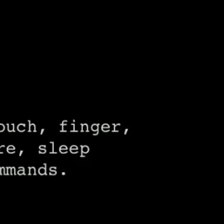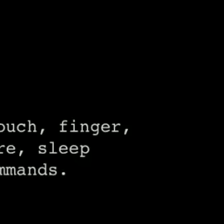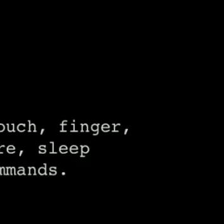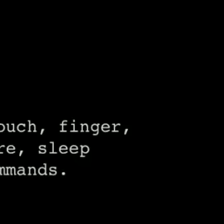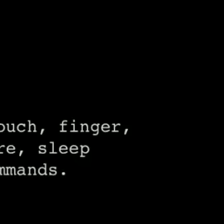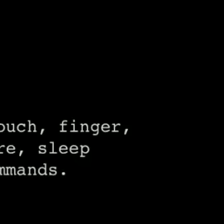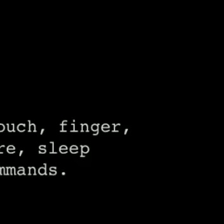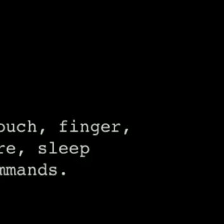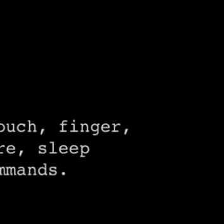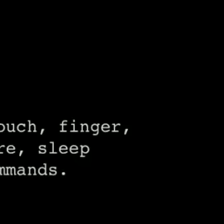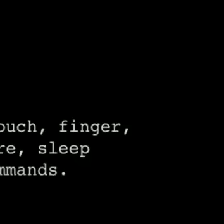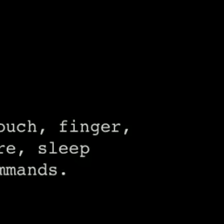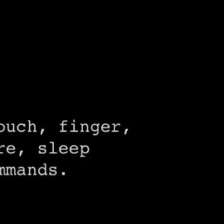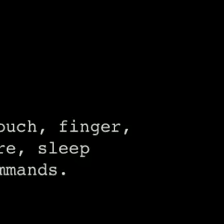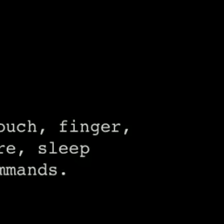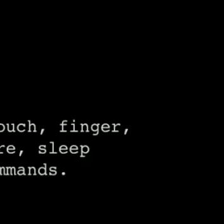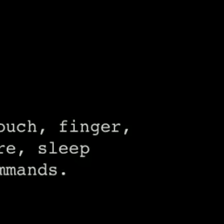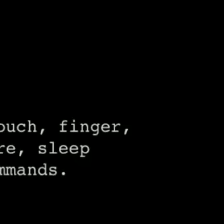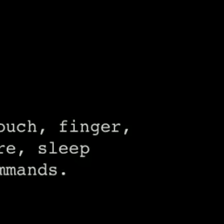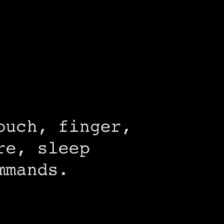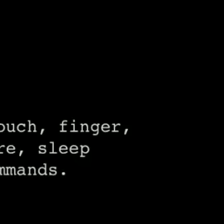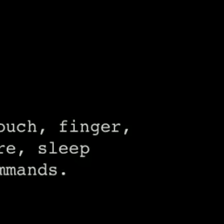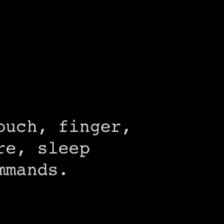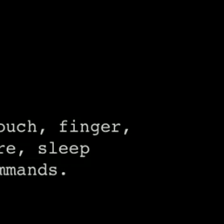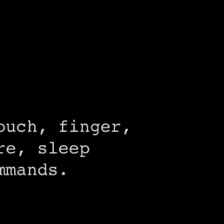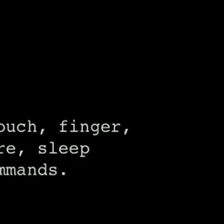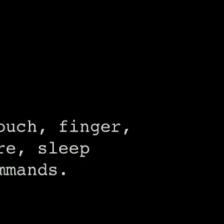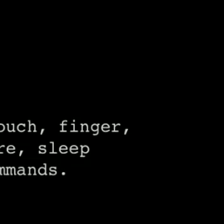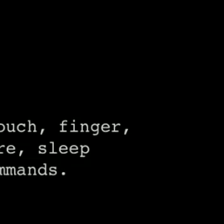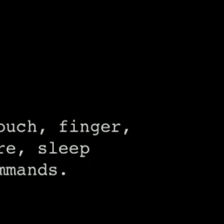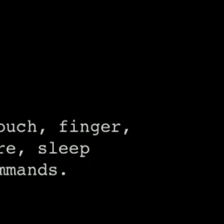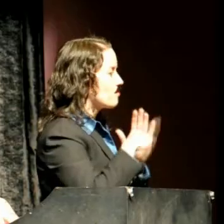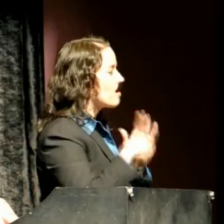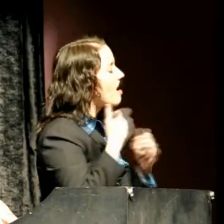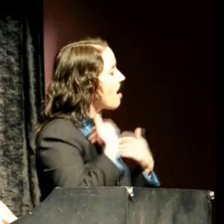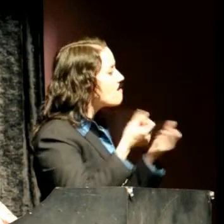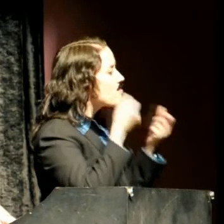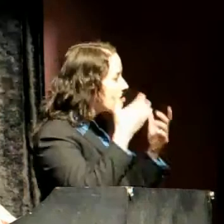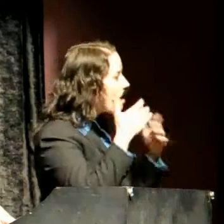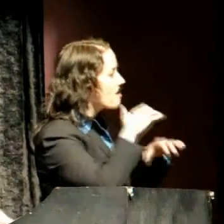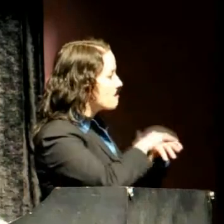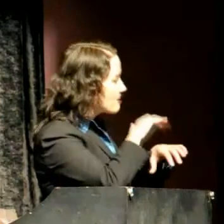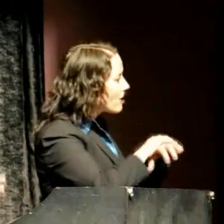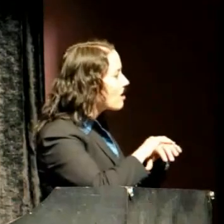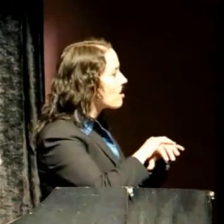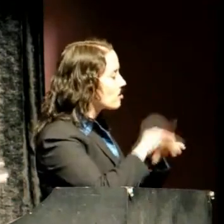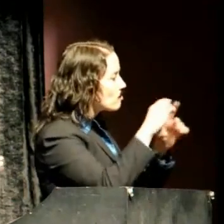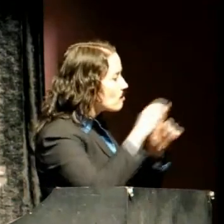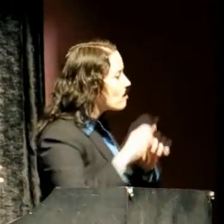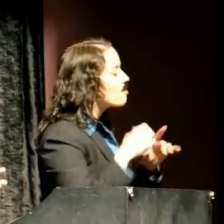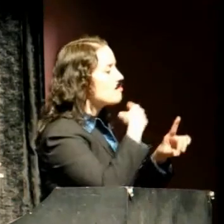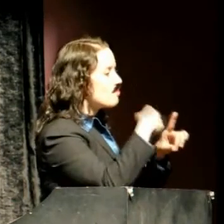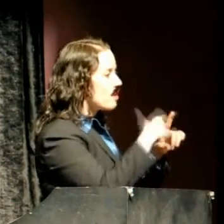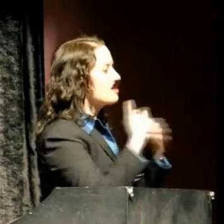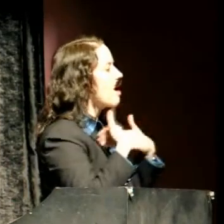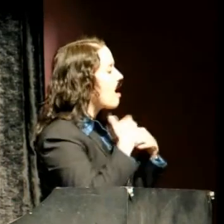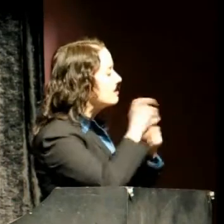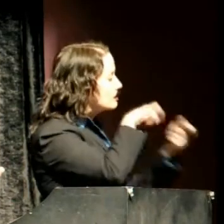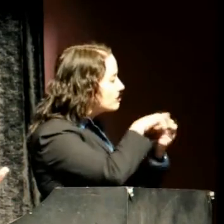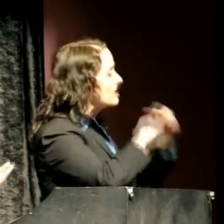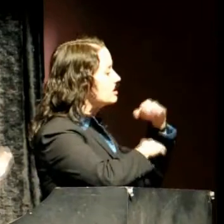If you go ahead, you should go to Lines of Goals, then you notice that they have a lot of English words, and they actually have a structure to it,